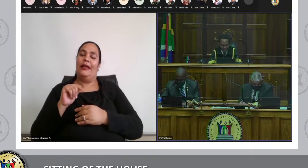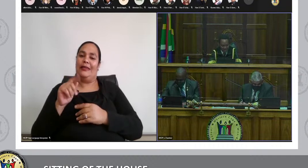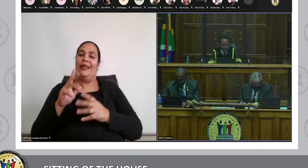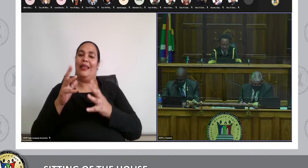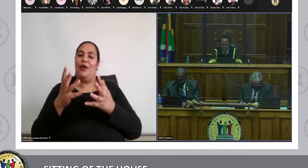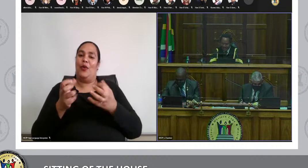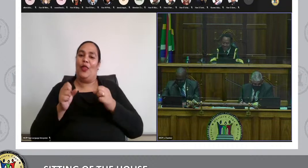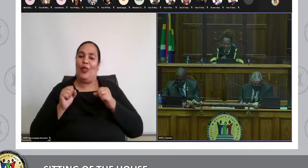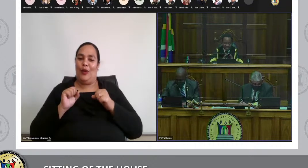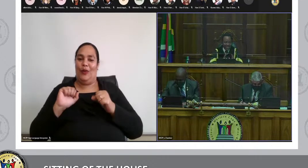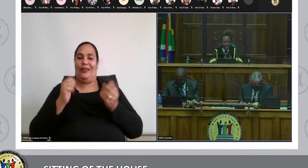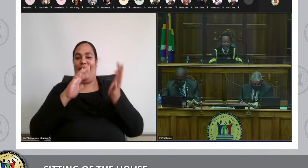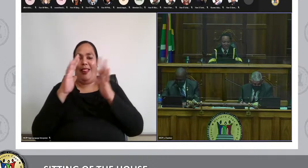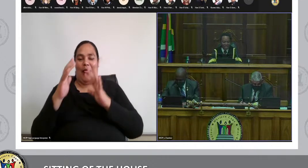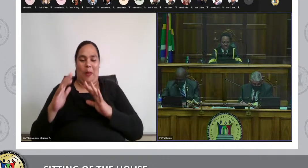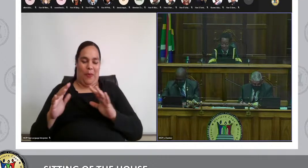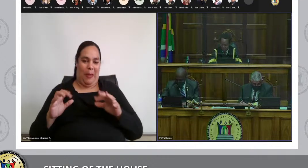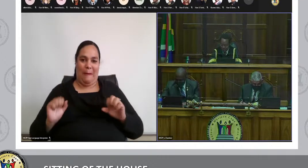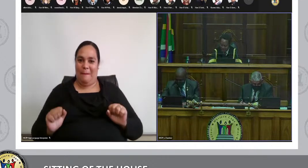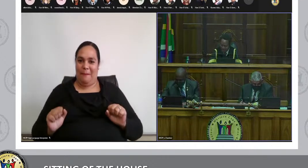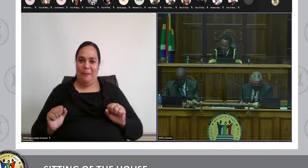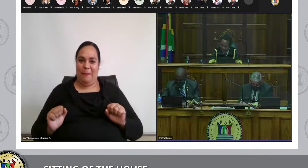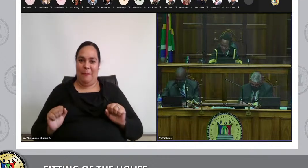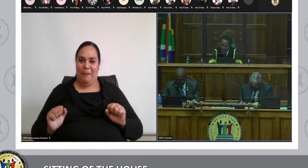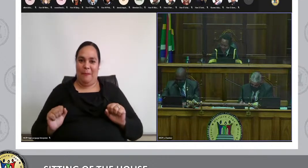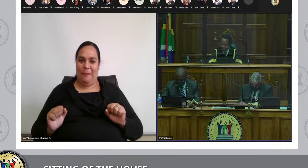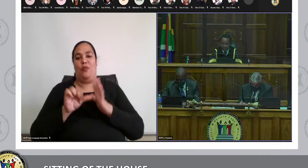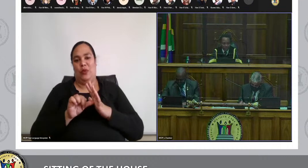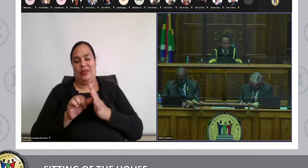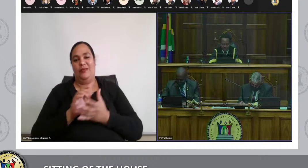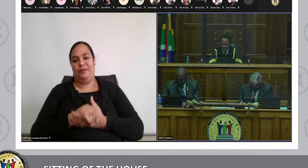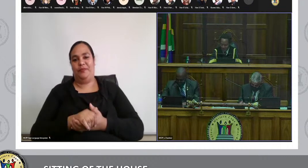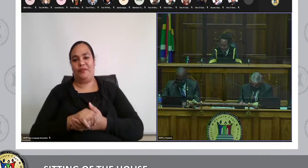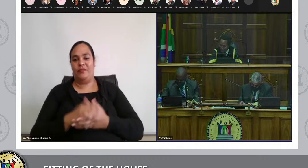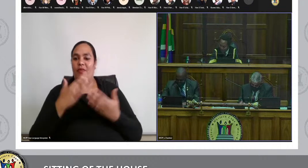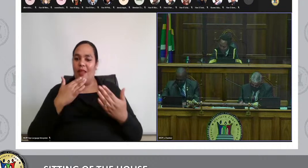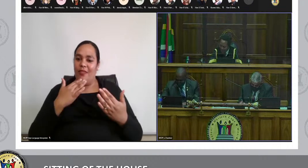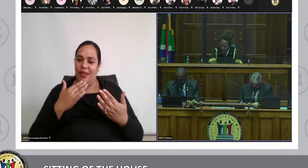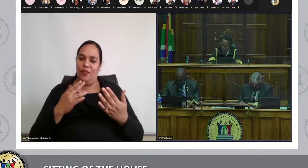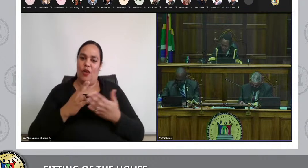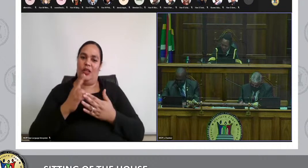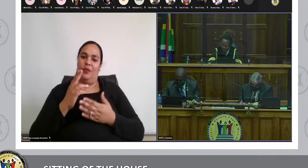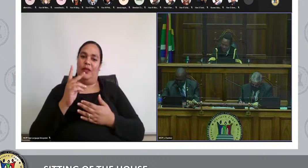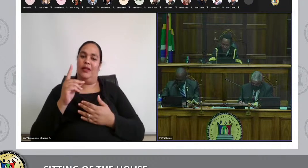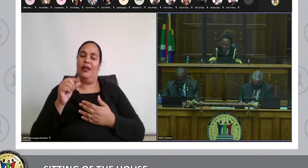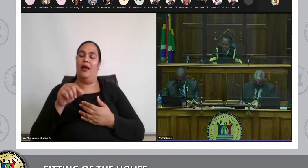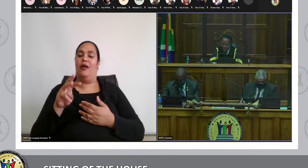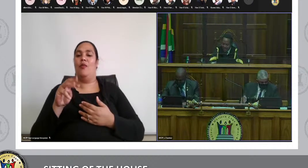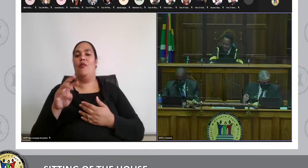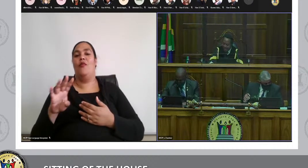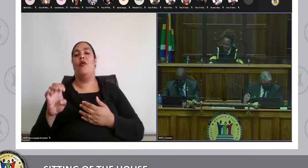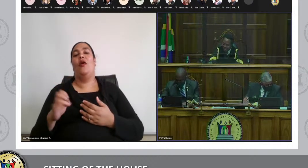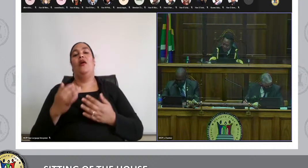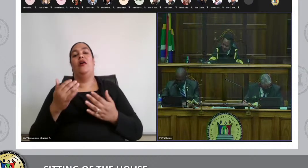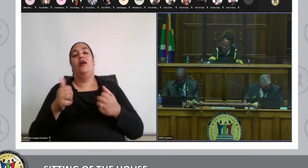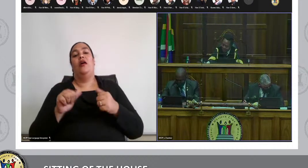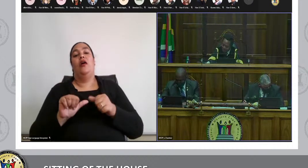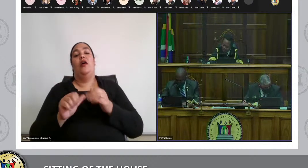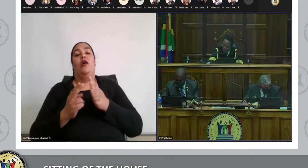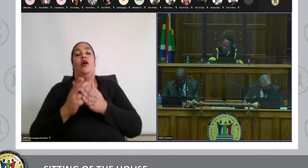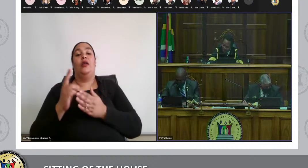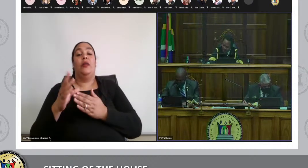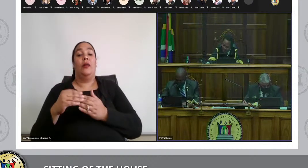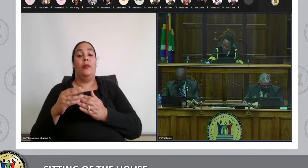the clapping. Thank you, that's very important. Thank you. Thank you, Honourable Dagmo. Honourable members, I